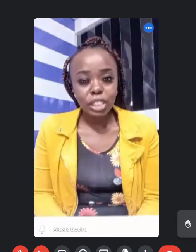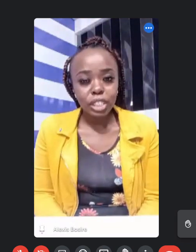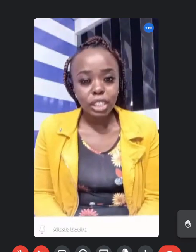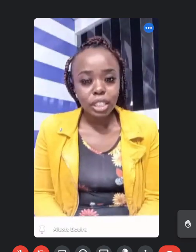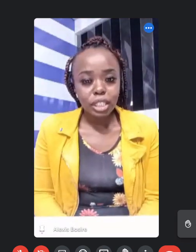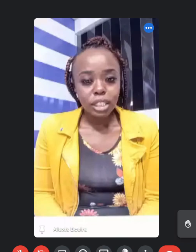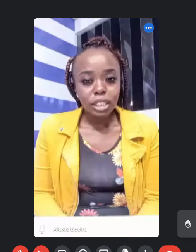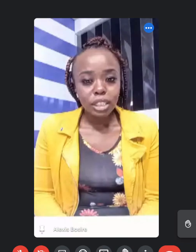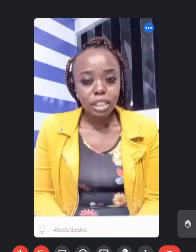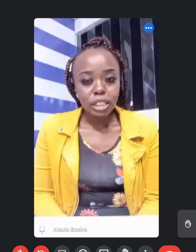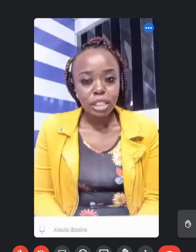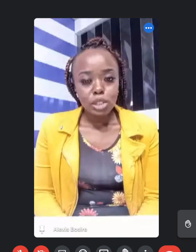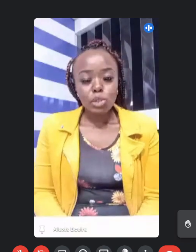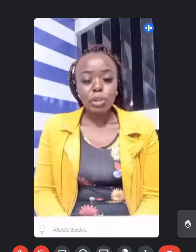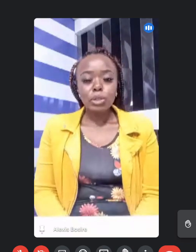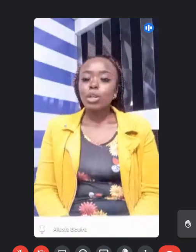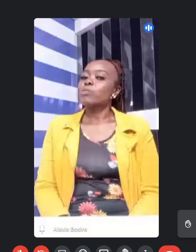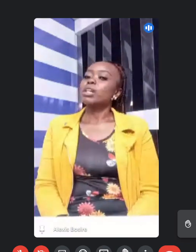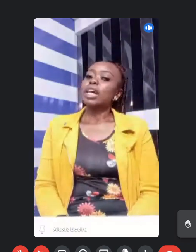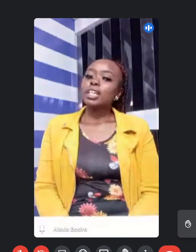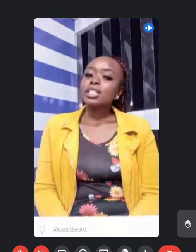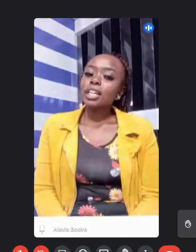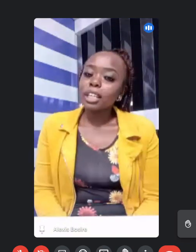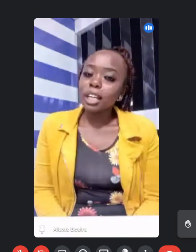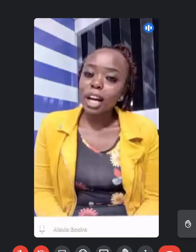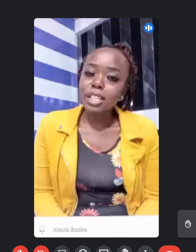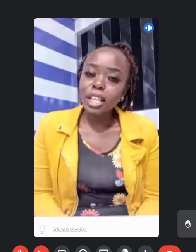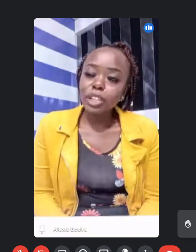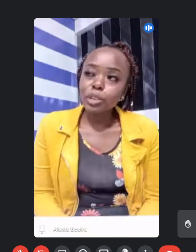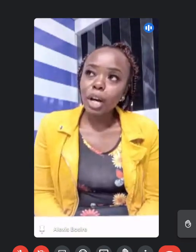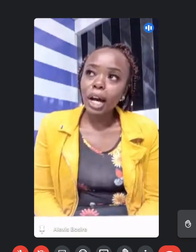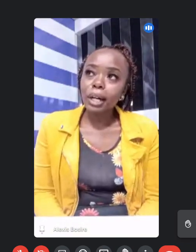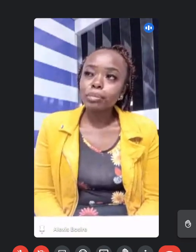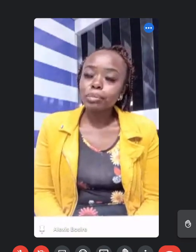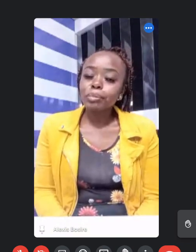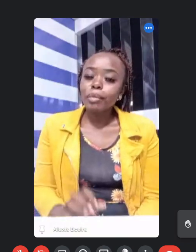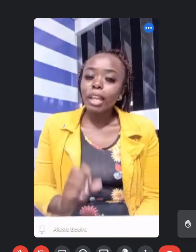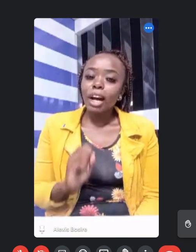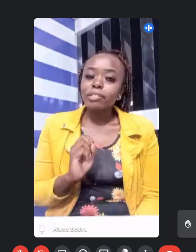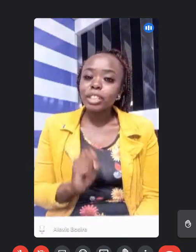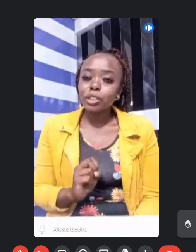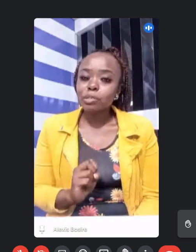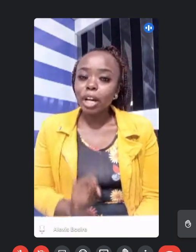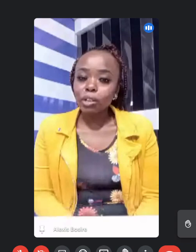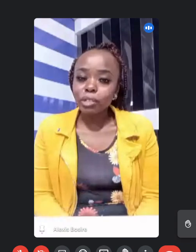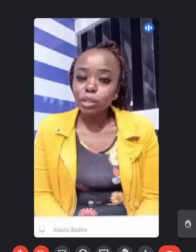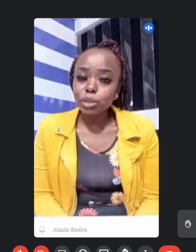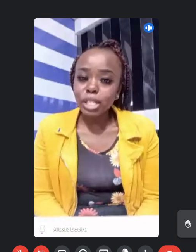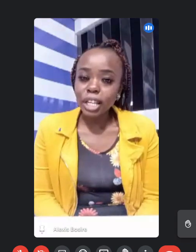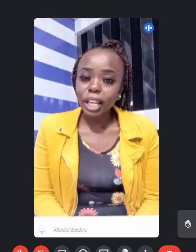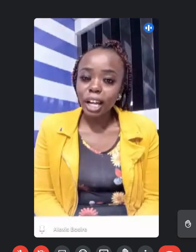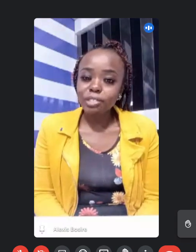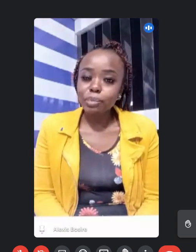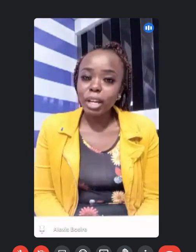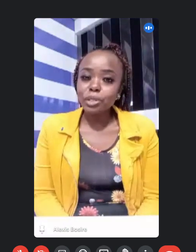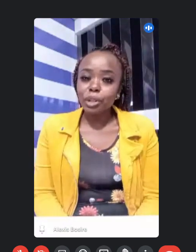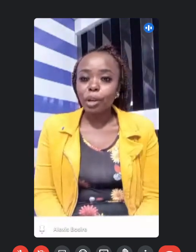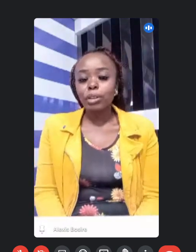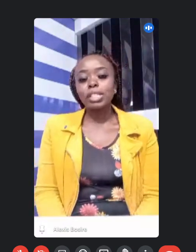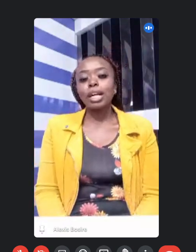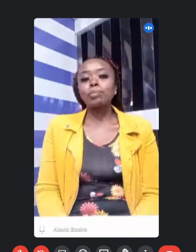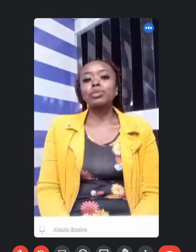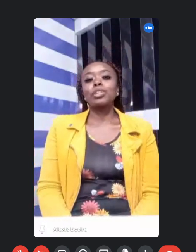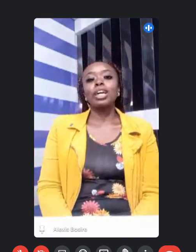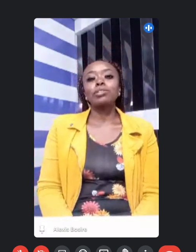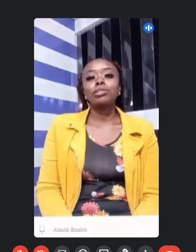page. So for you to have a better understanding, I'll send you a video of how to sign the alphabets on